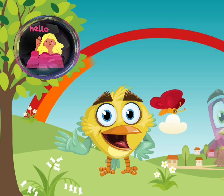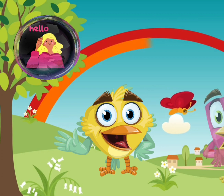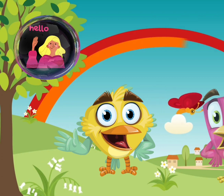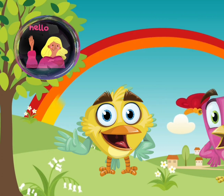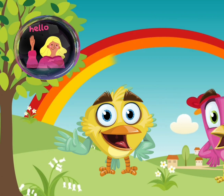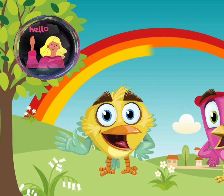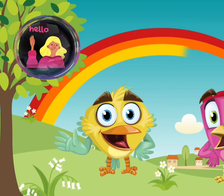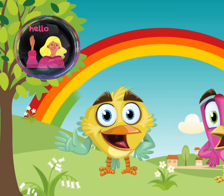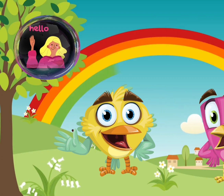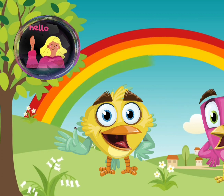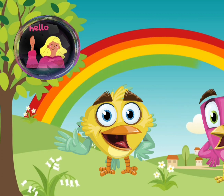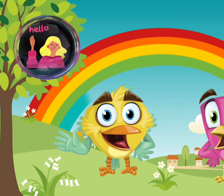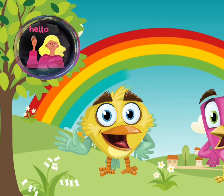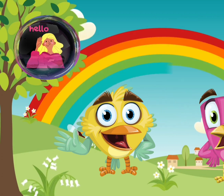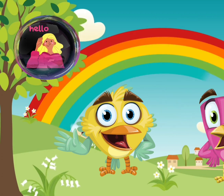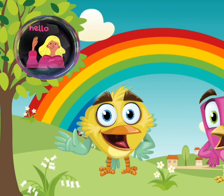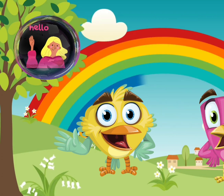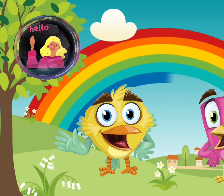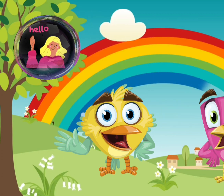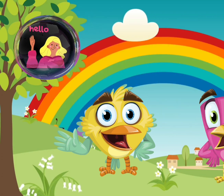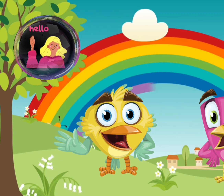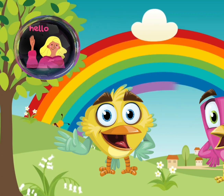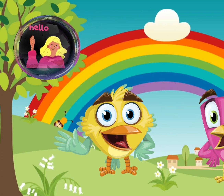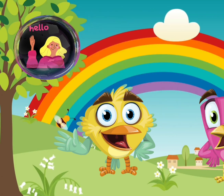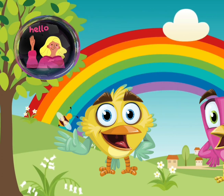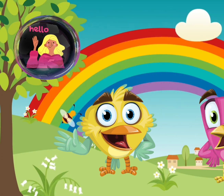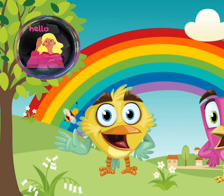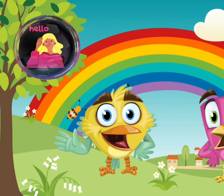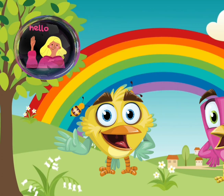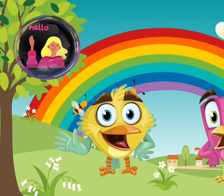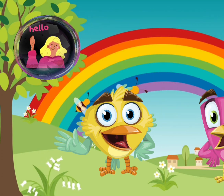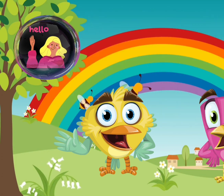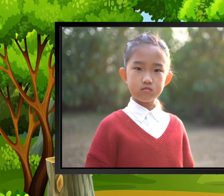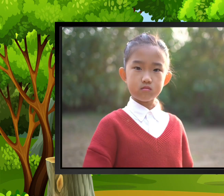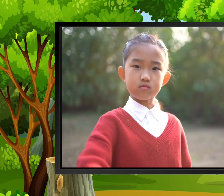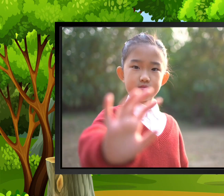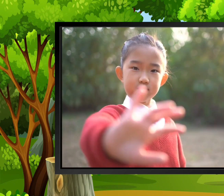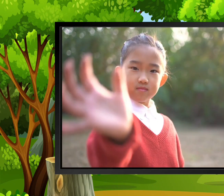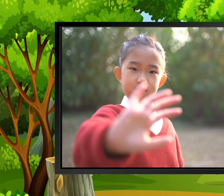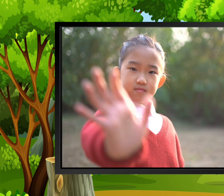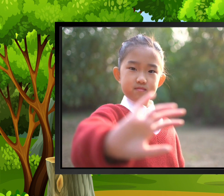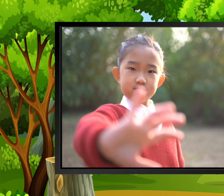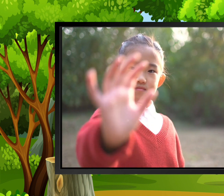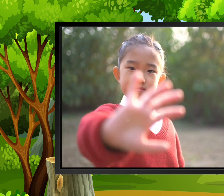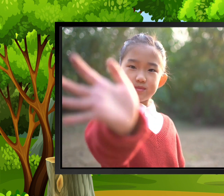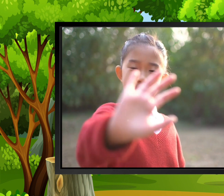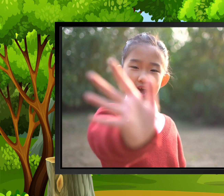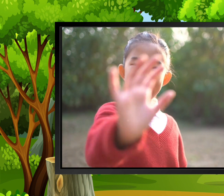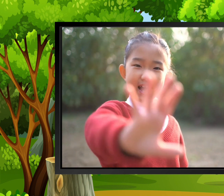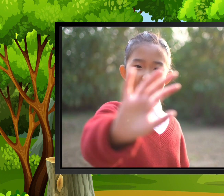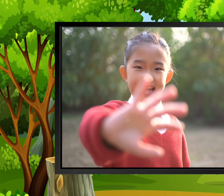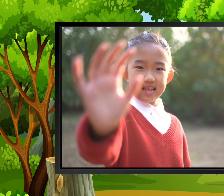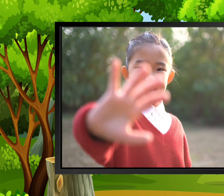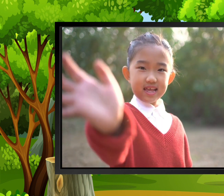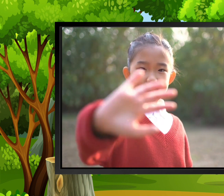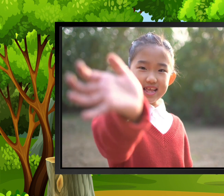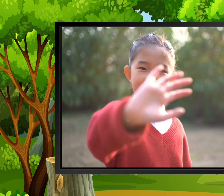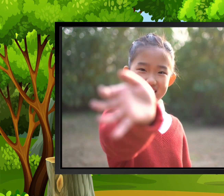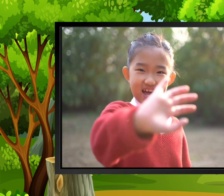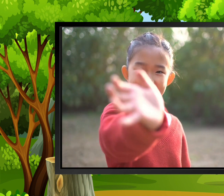this. Hi. Hello. Let's sign hi and